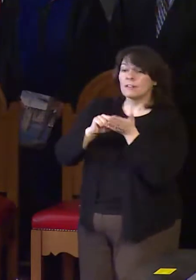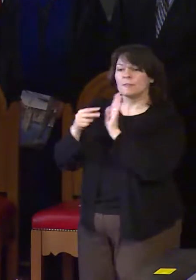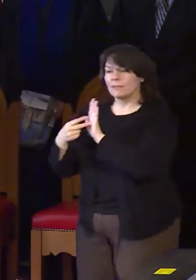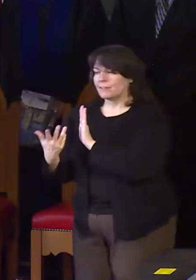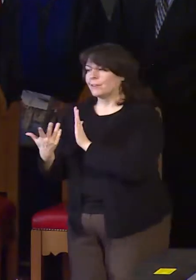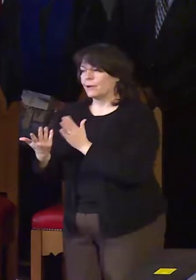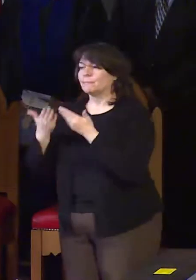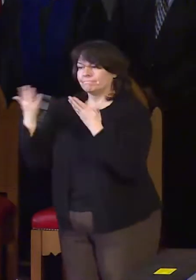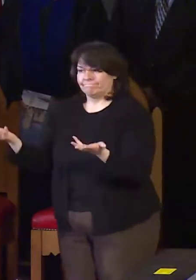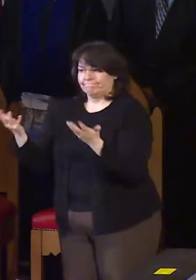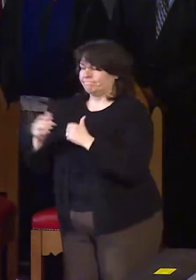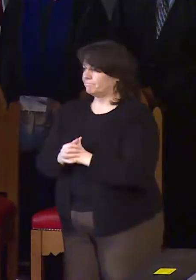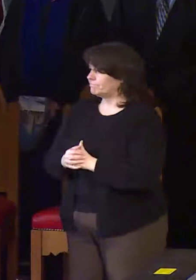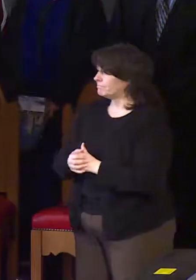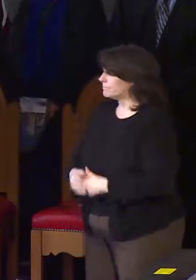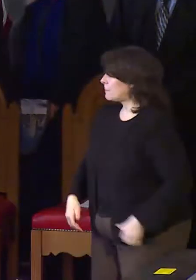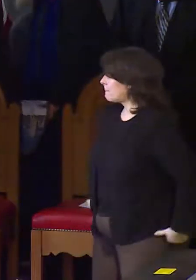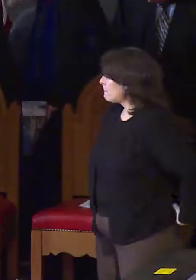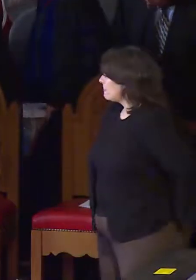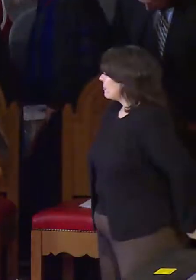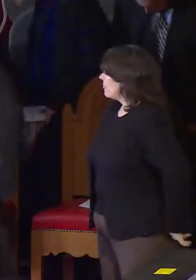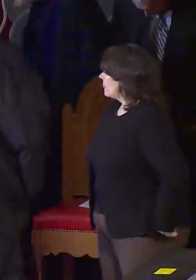be it. You may be seated.